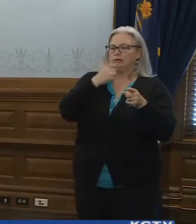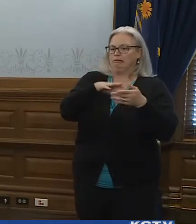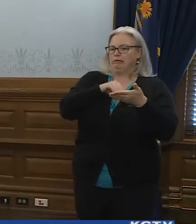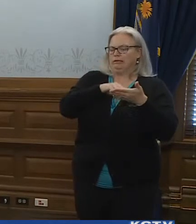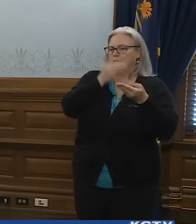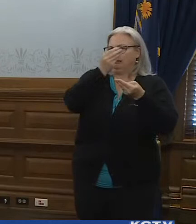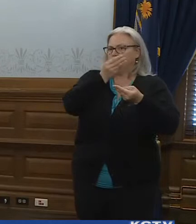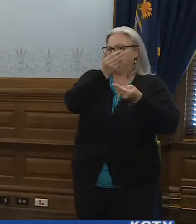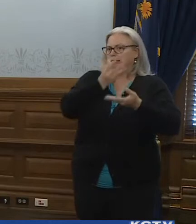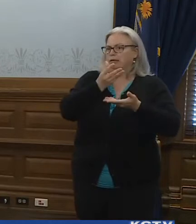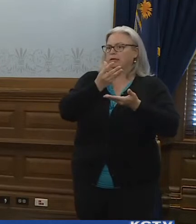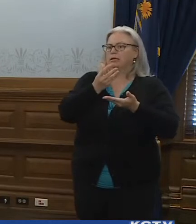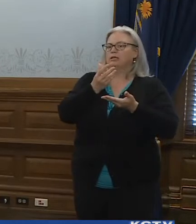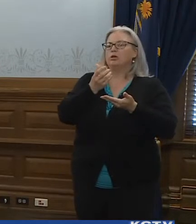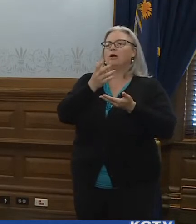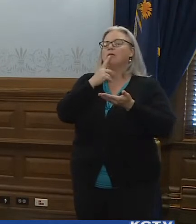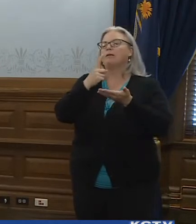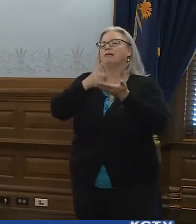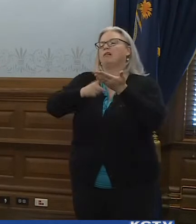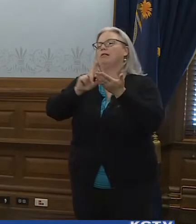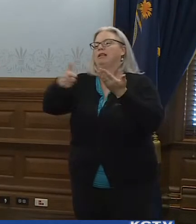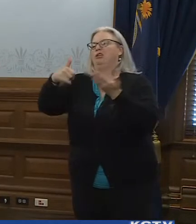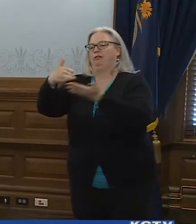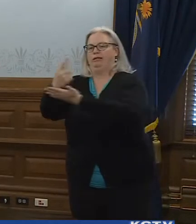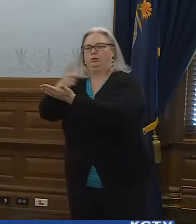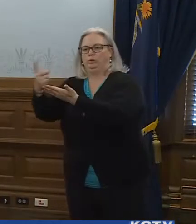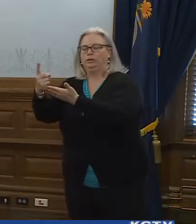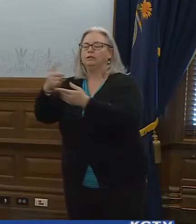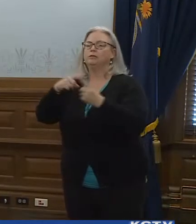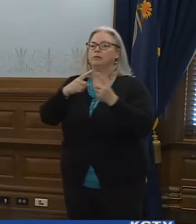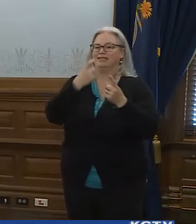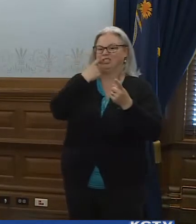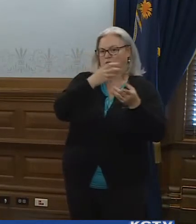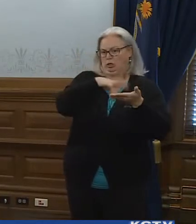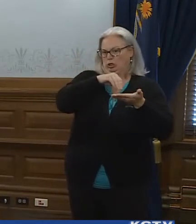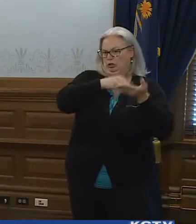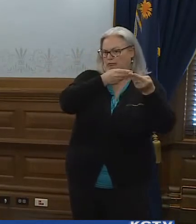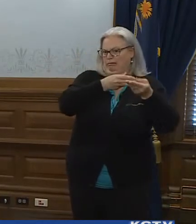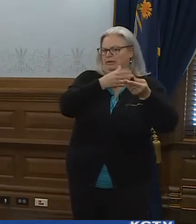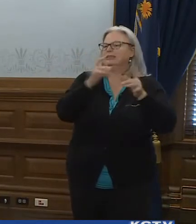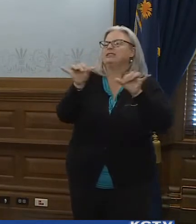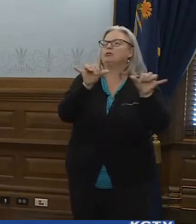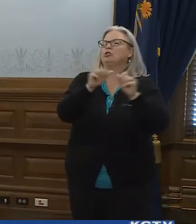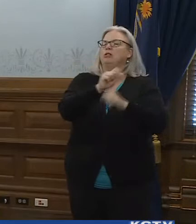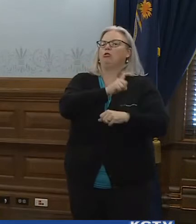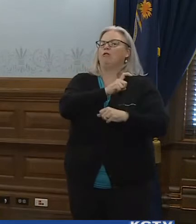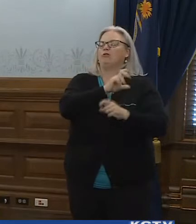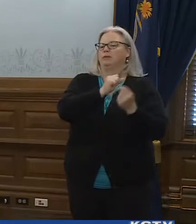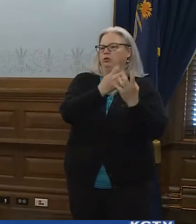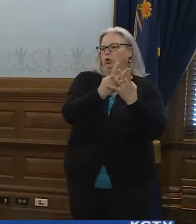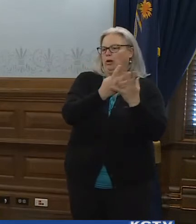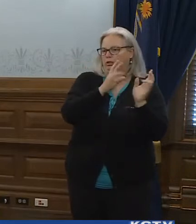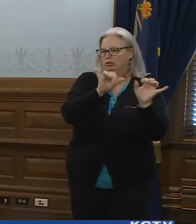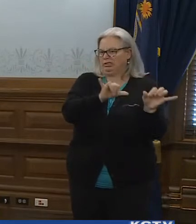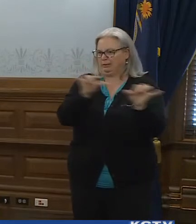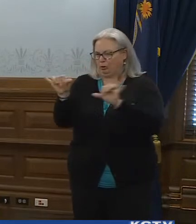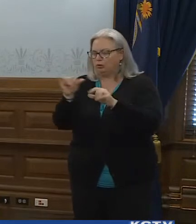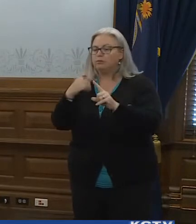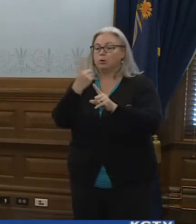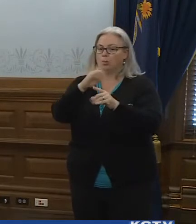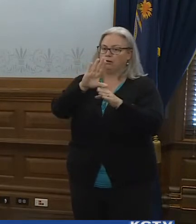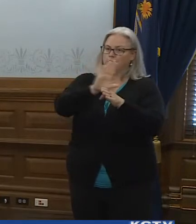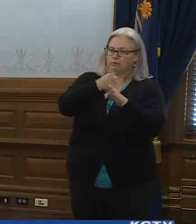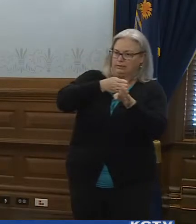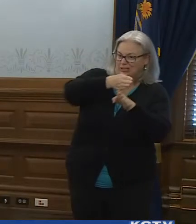information today on it, so I'll talk about it later in the week, which is similar, not in law enforcement or corrections, but an